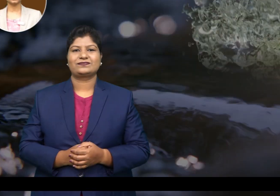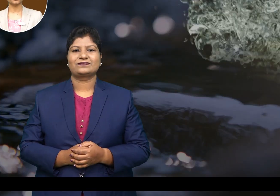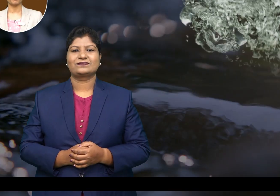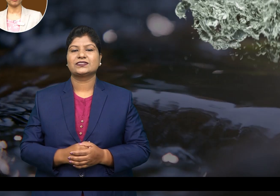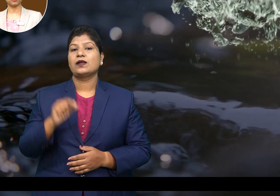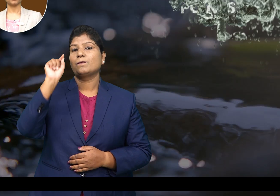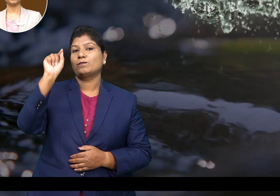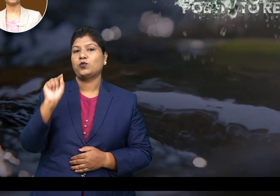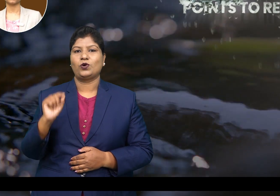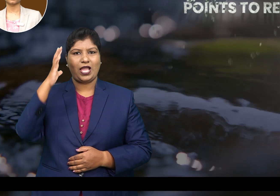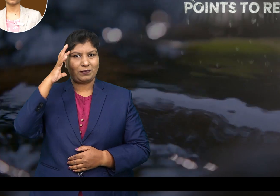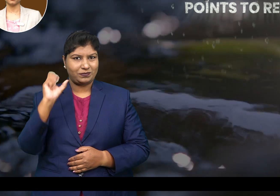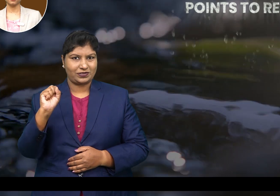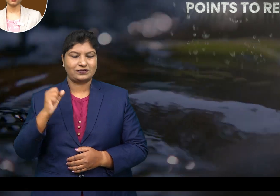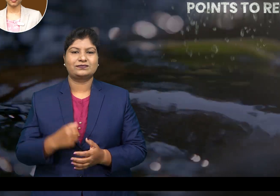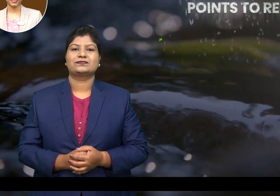Points to remember.